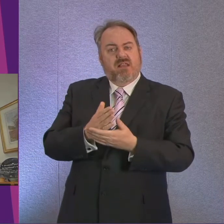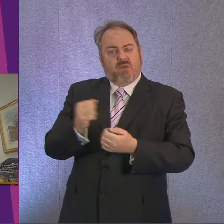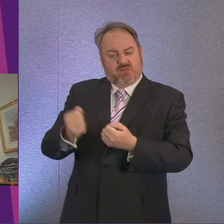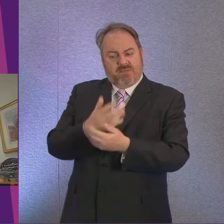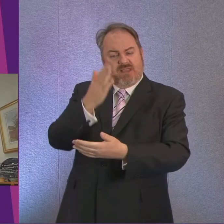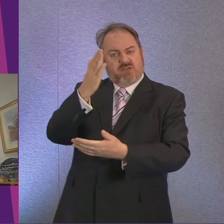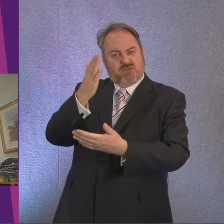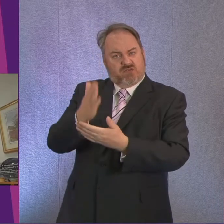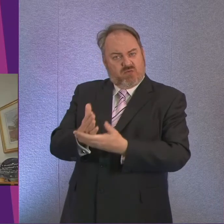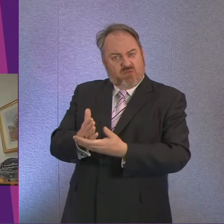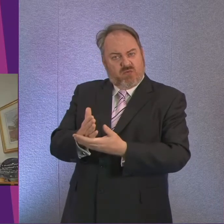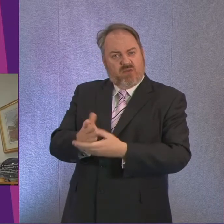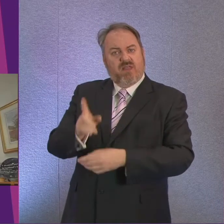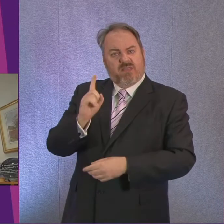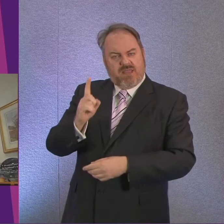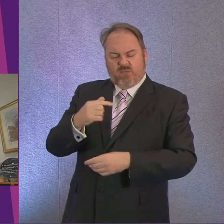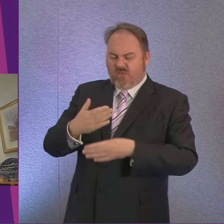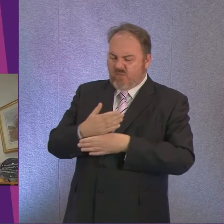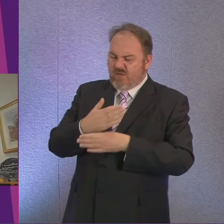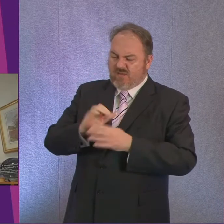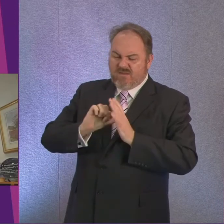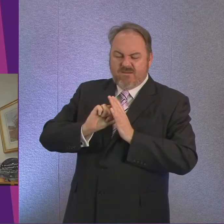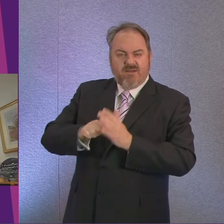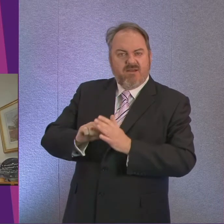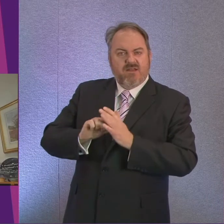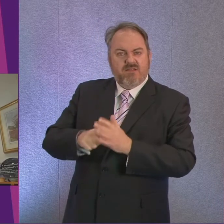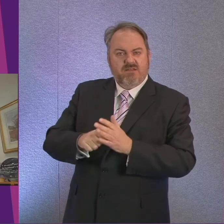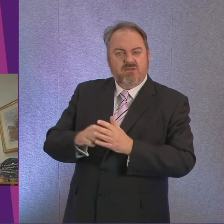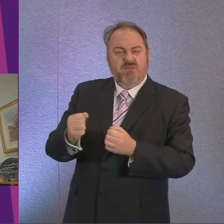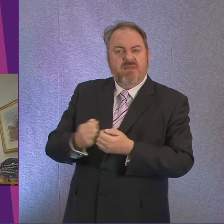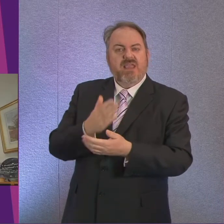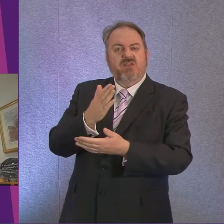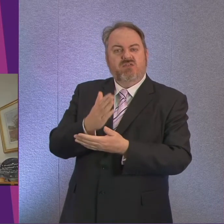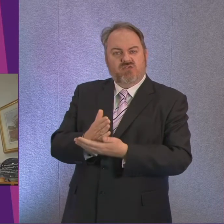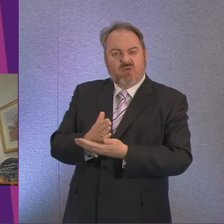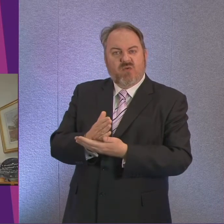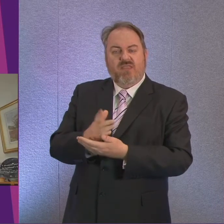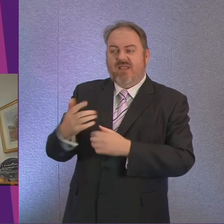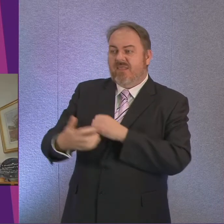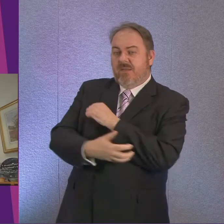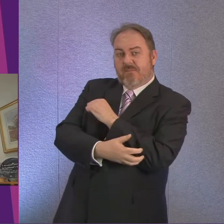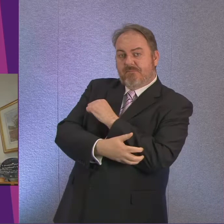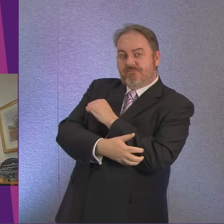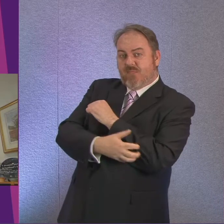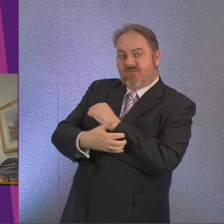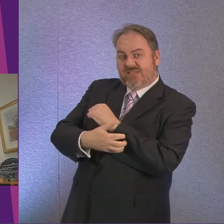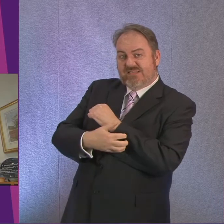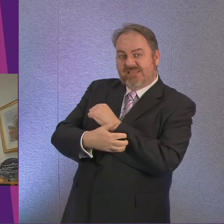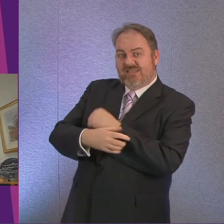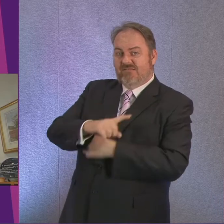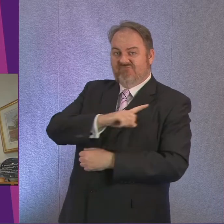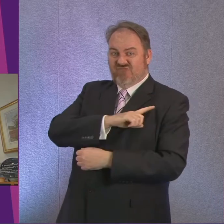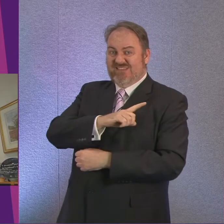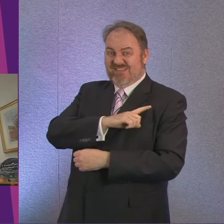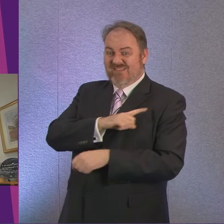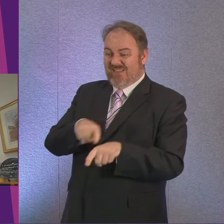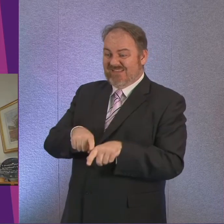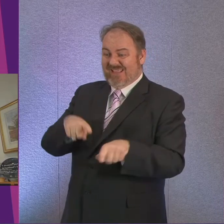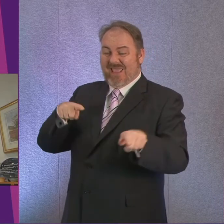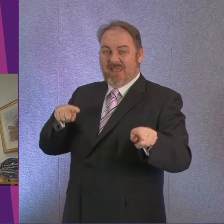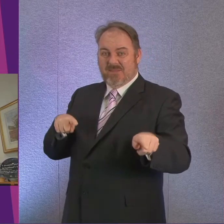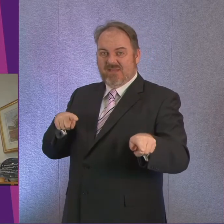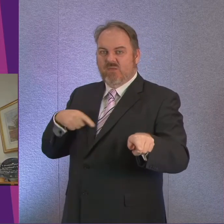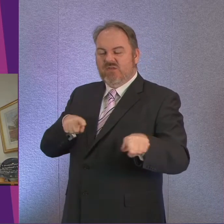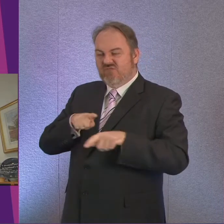is every effort put in place to close the poverty-related attainment gap and to make sure that every young person